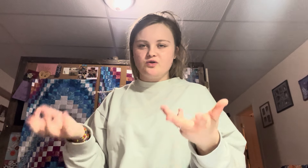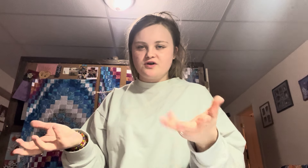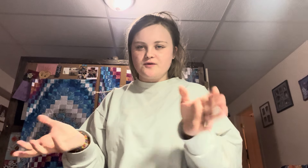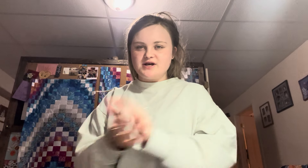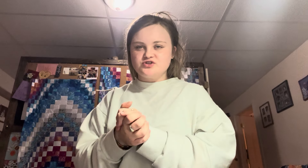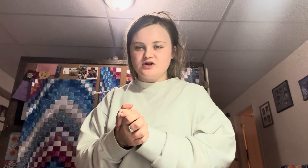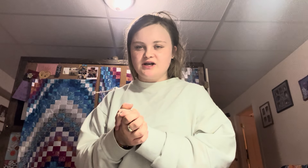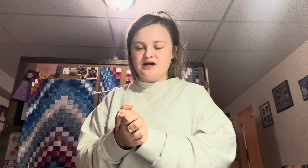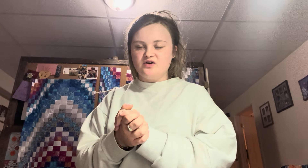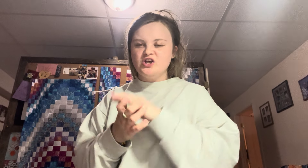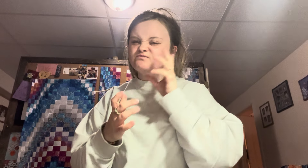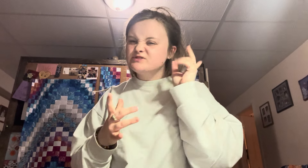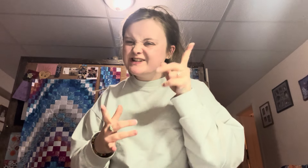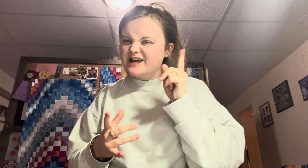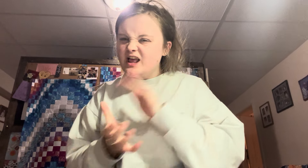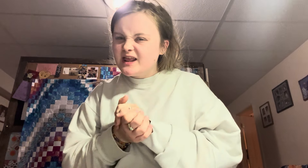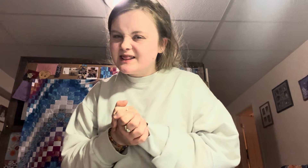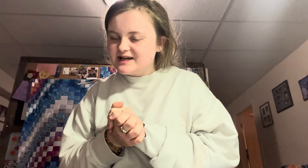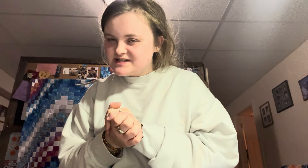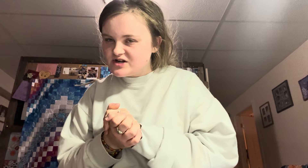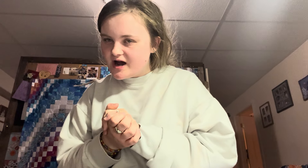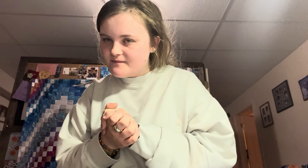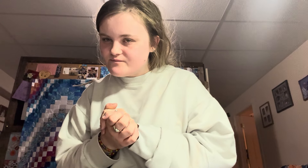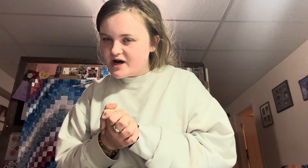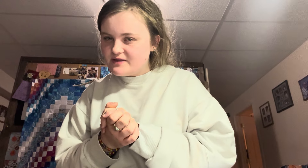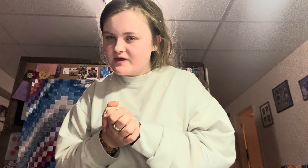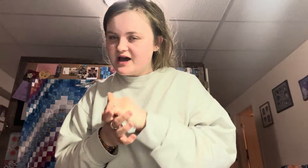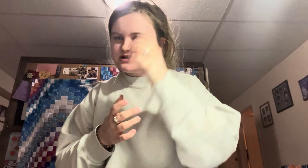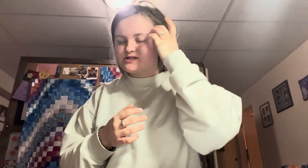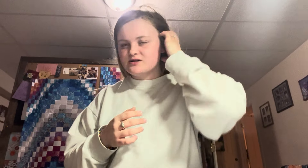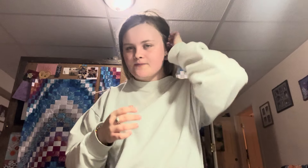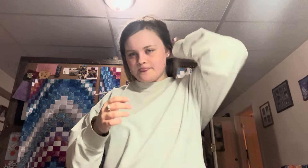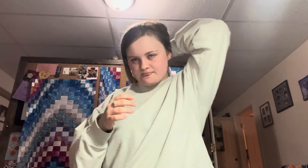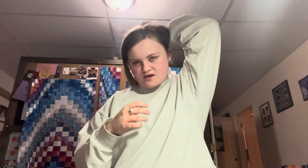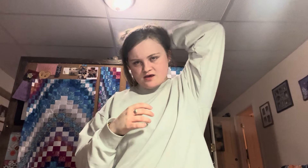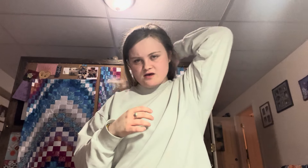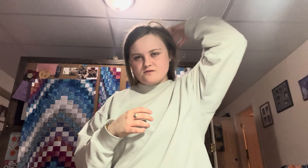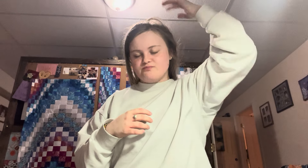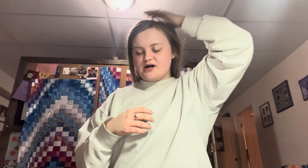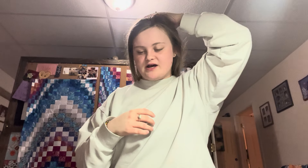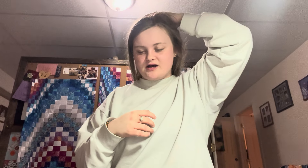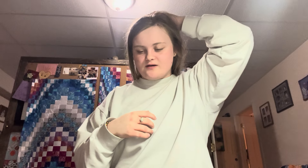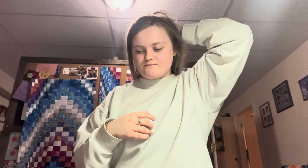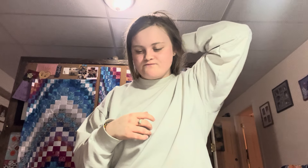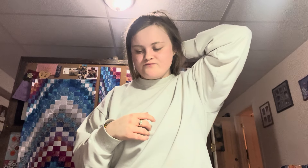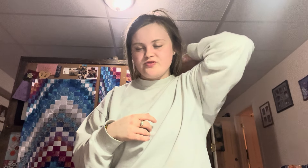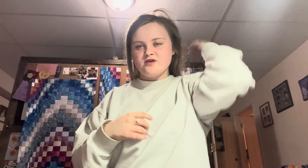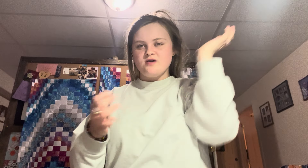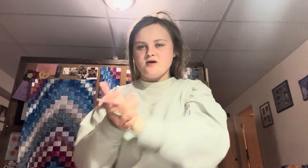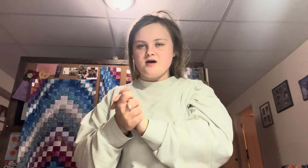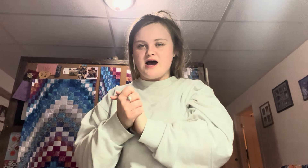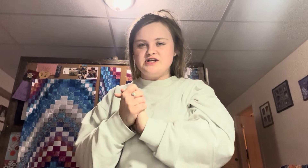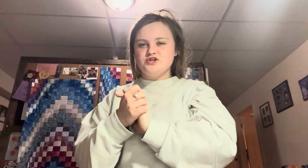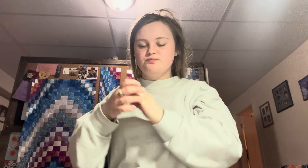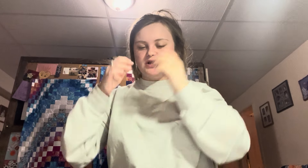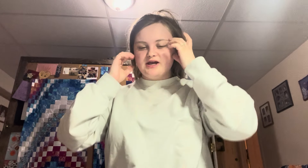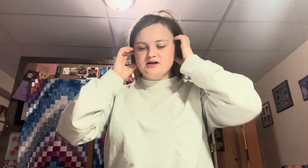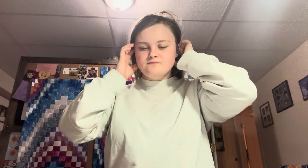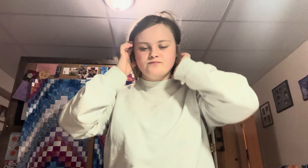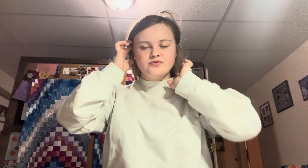the best right now. Let's not mind that. But I do plan